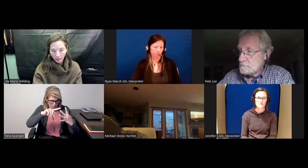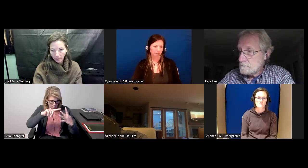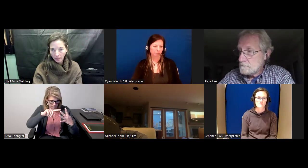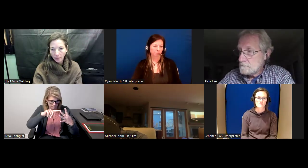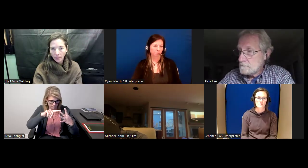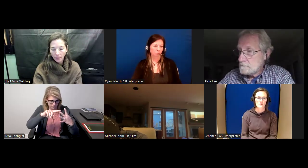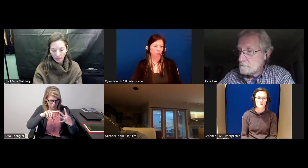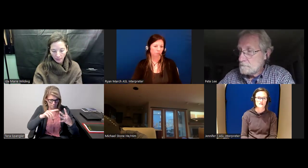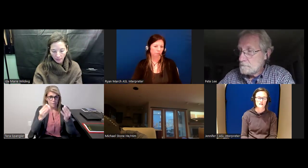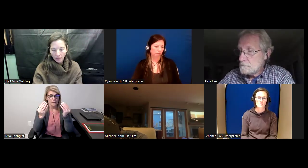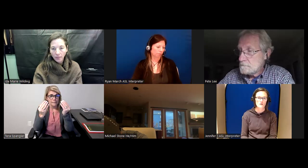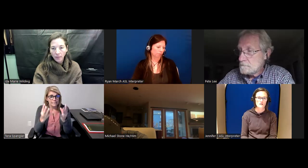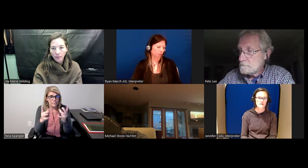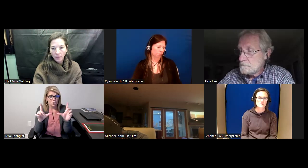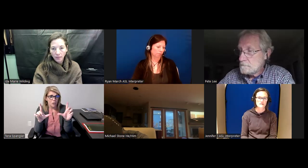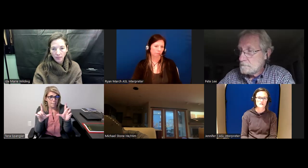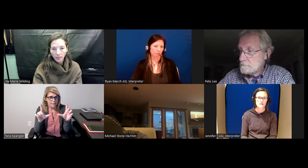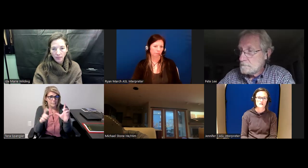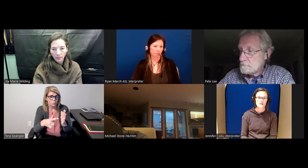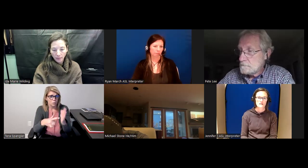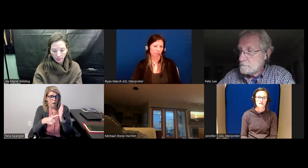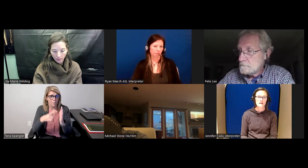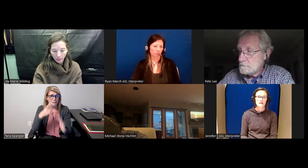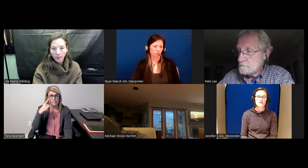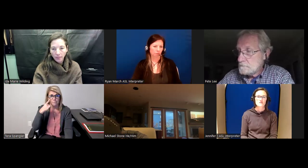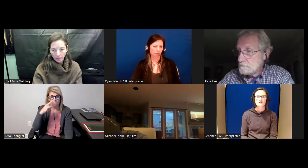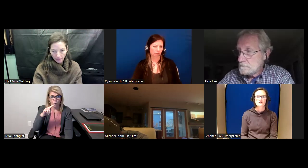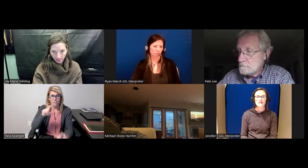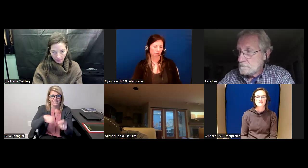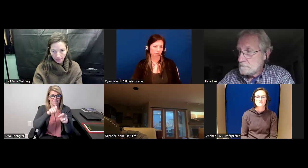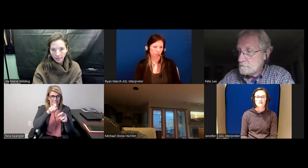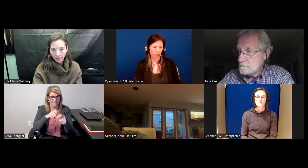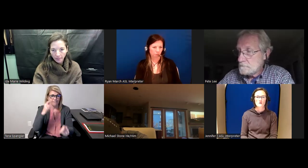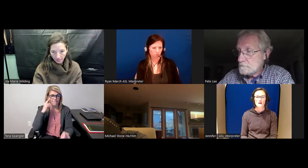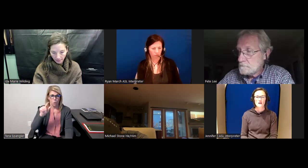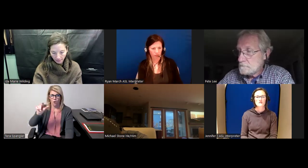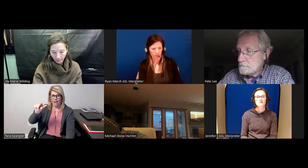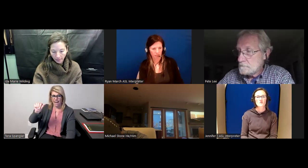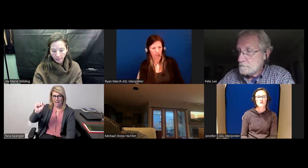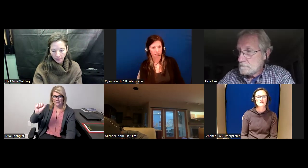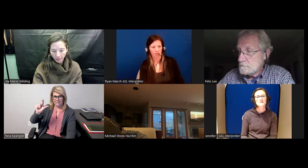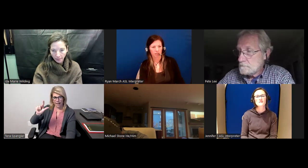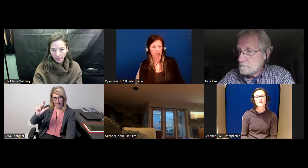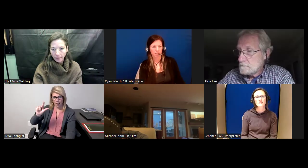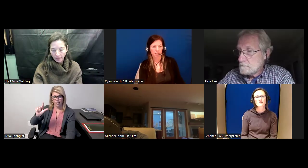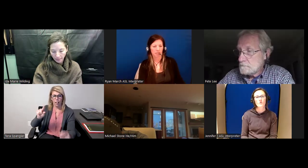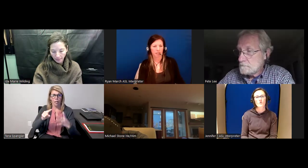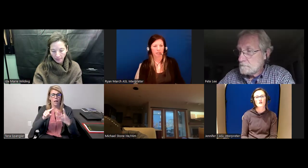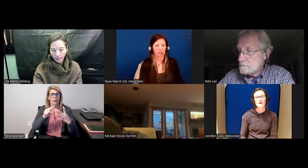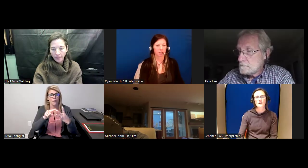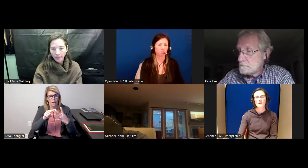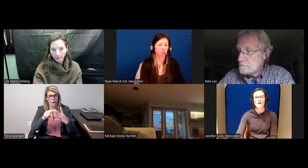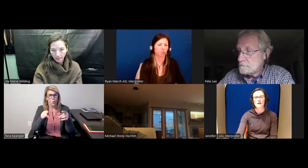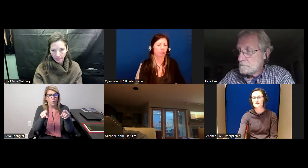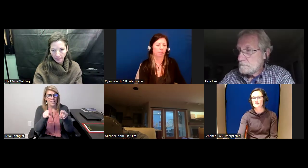legislation. Second was teacher licensing requirements for specifically